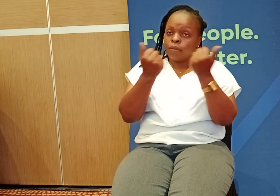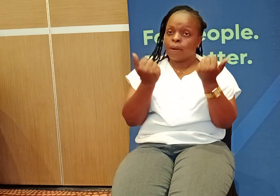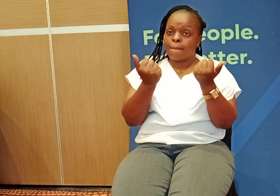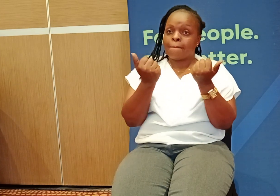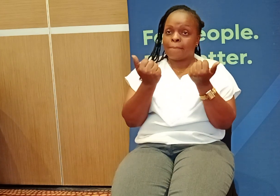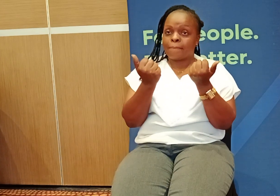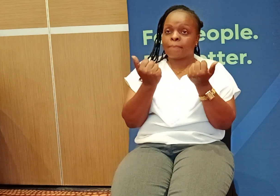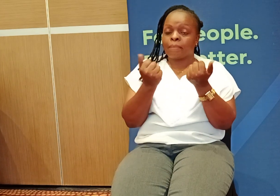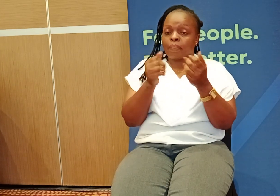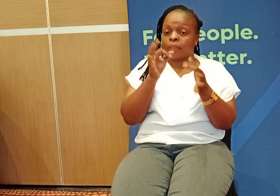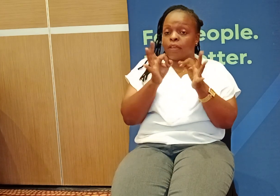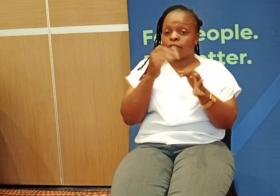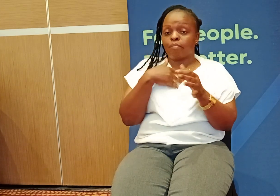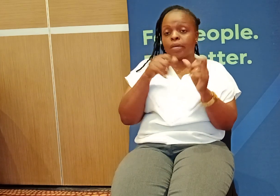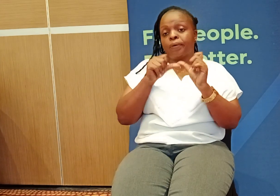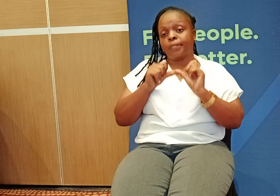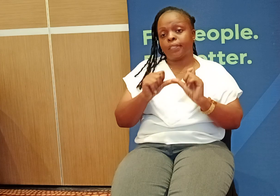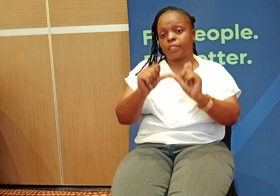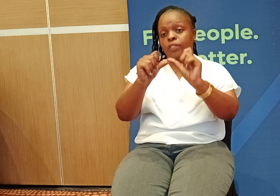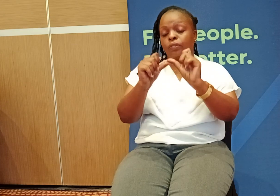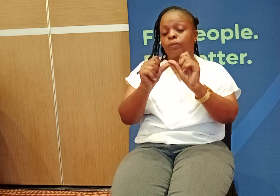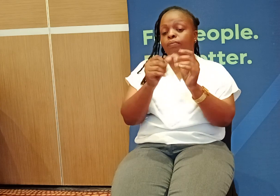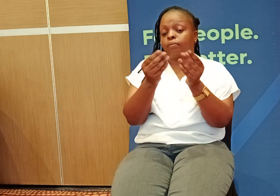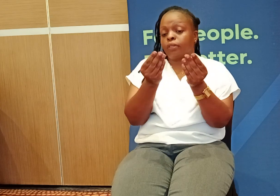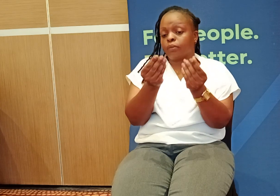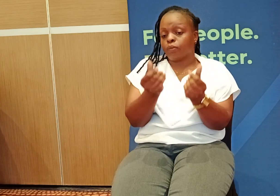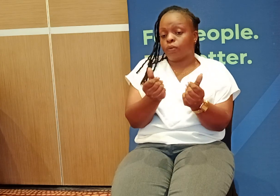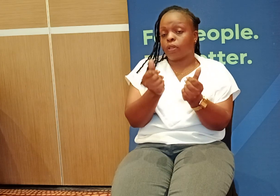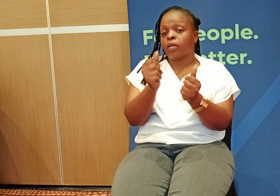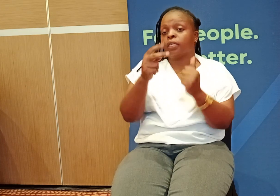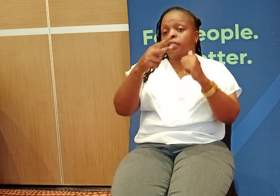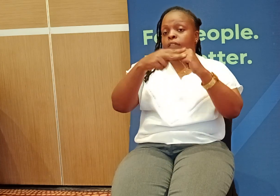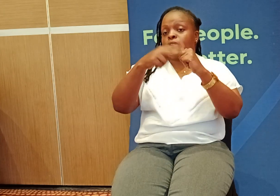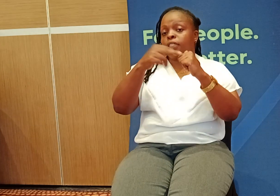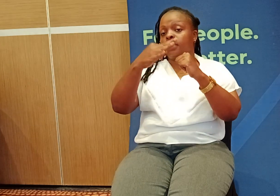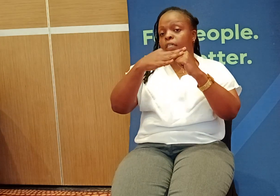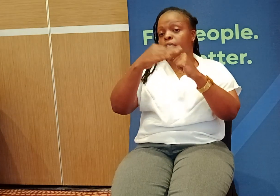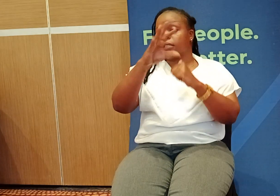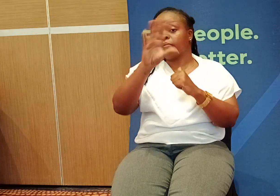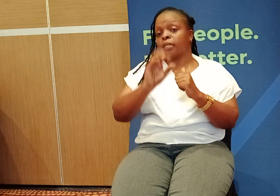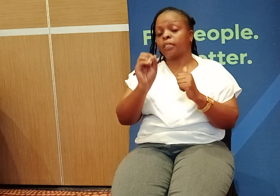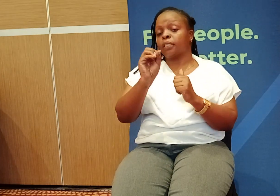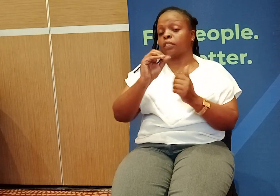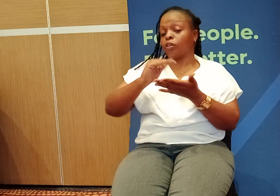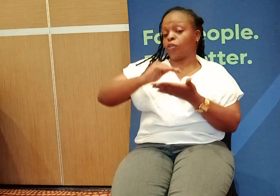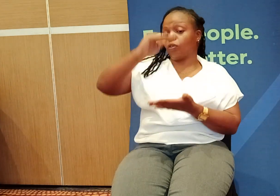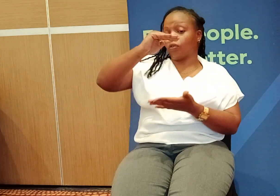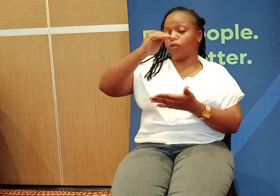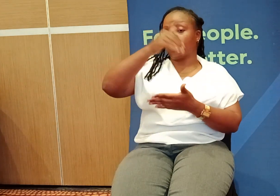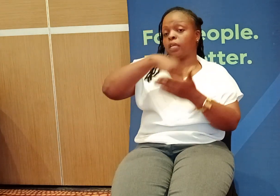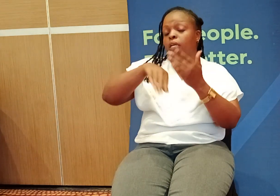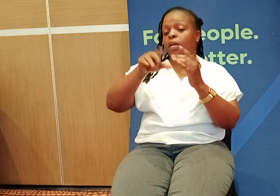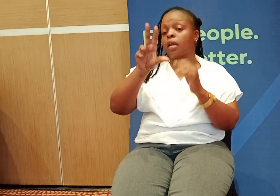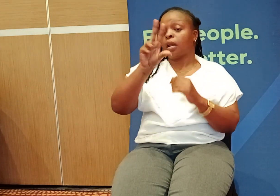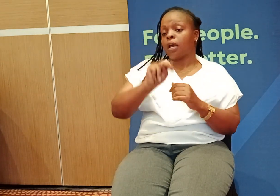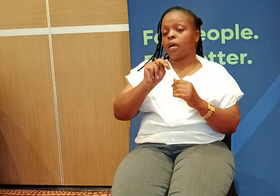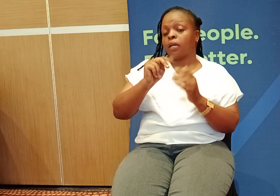If I move on swiftly, 78% growth in unfunded income from digital channels in